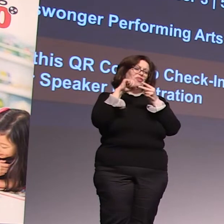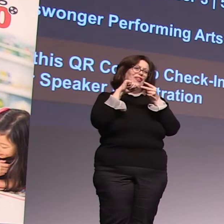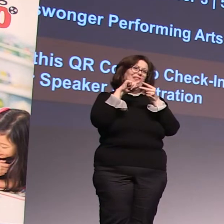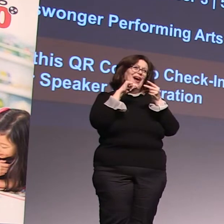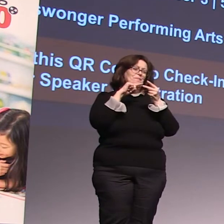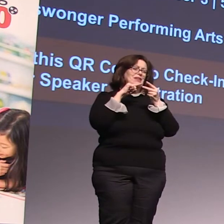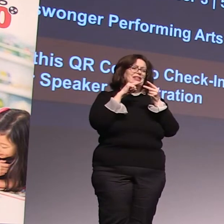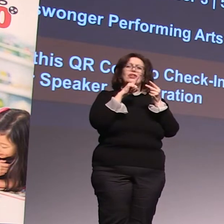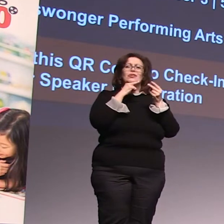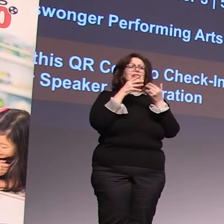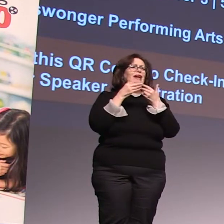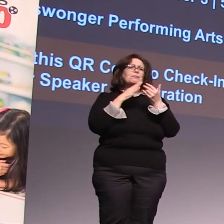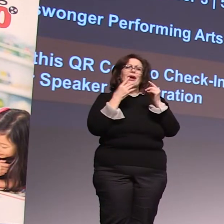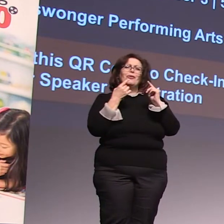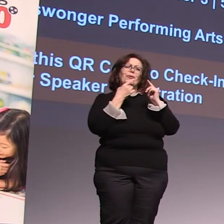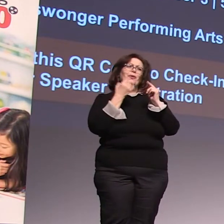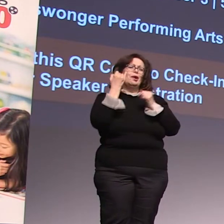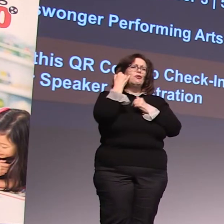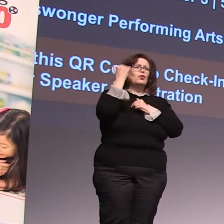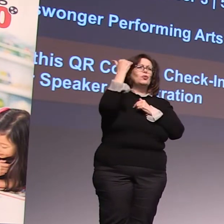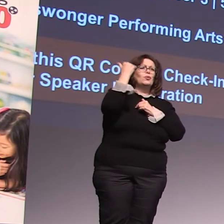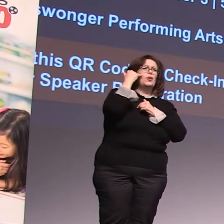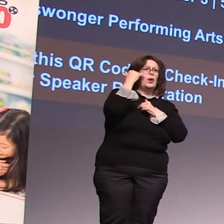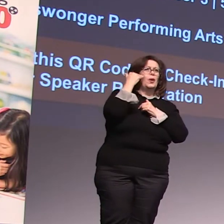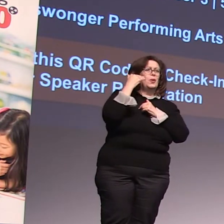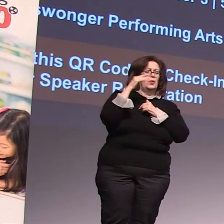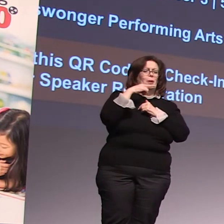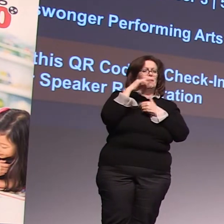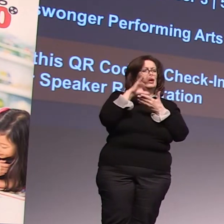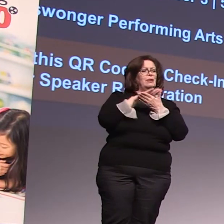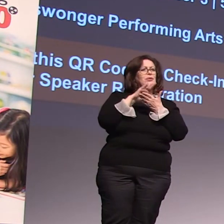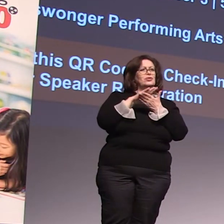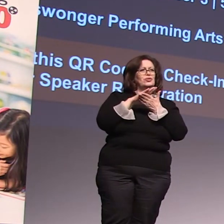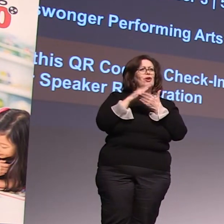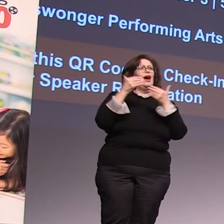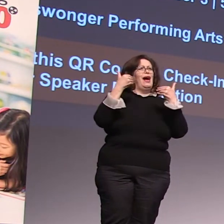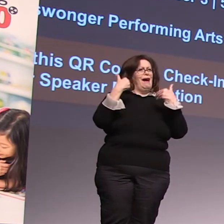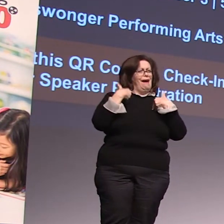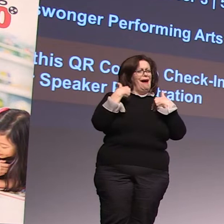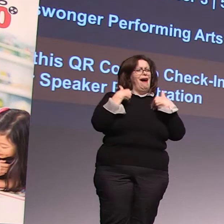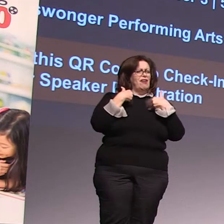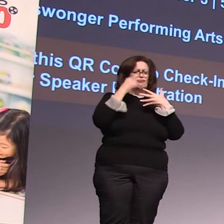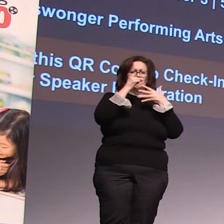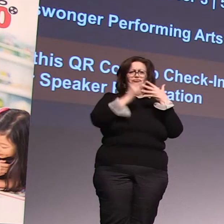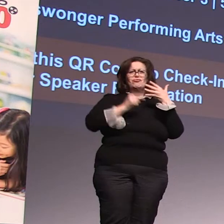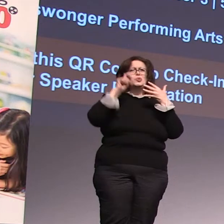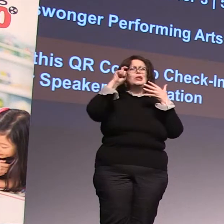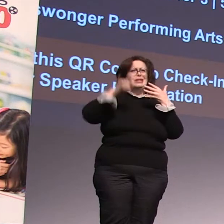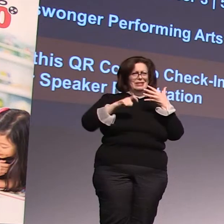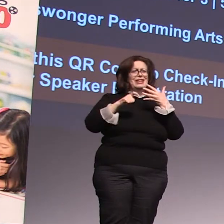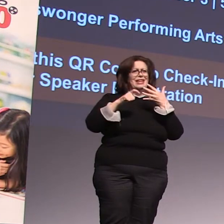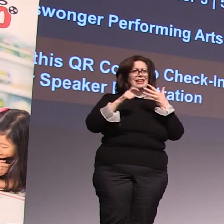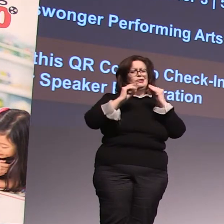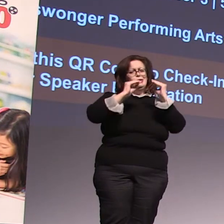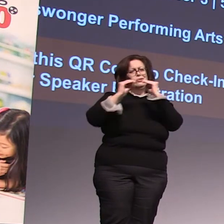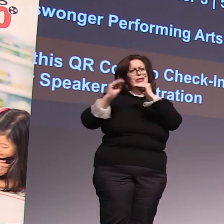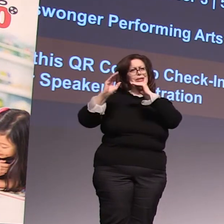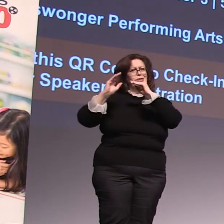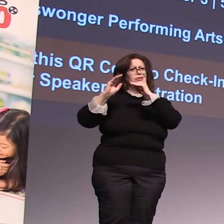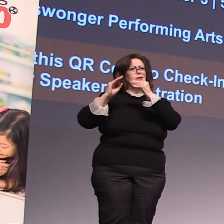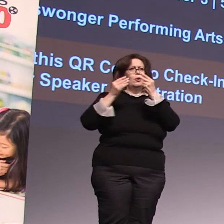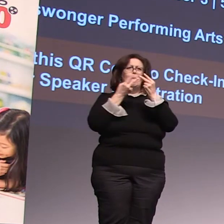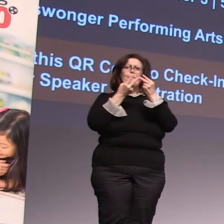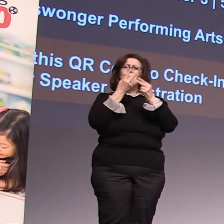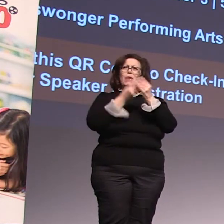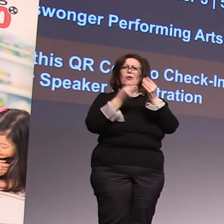doesn't matter as long as we know that our public schools are equipped and resourced in a way to ensure that both of my girls can achieve whatever dreams they